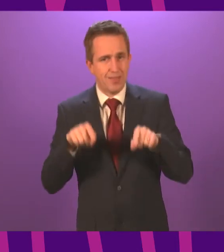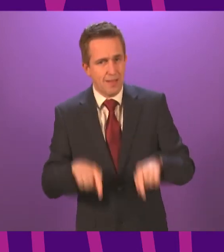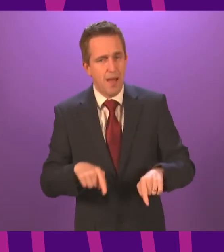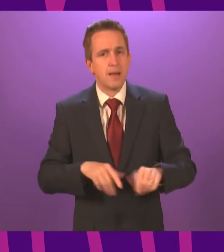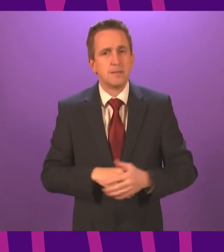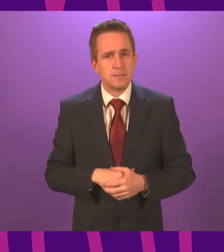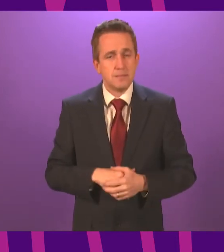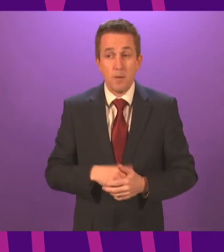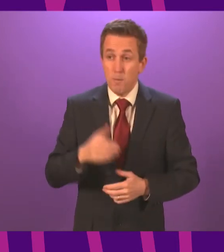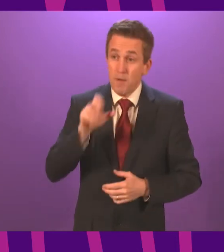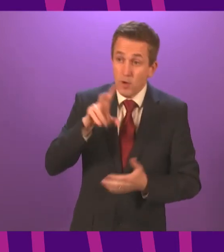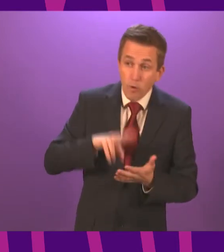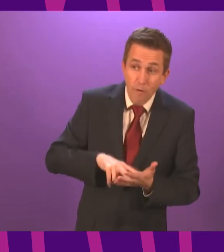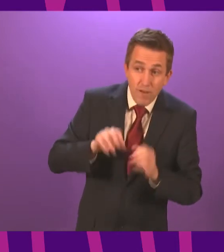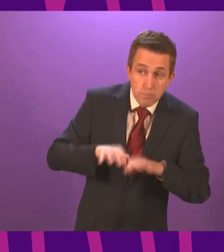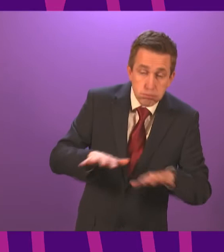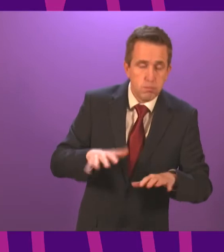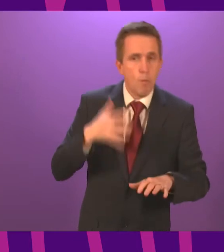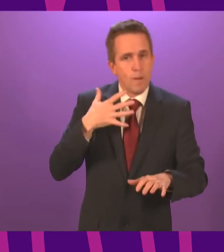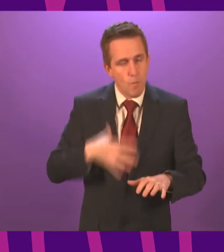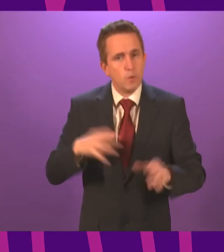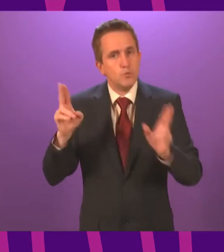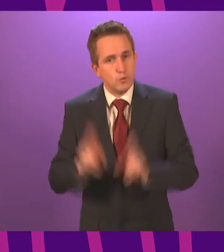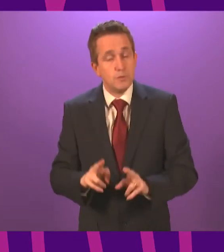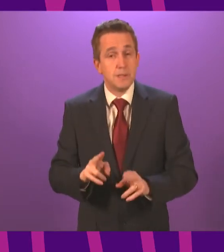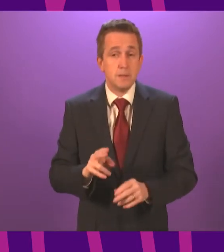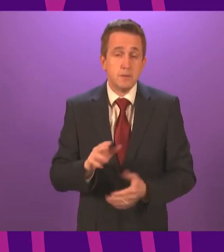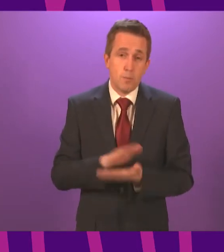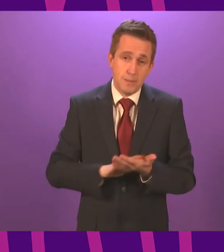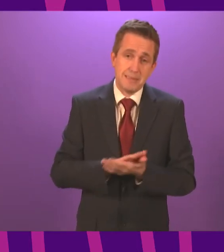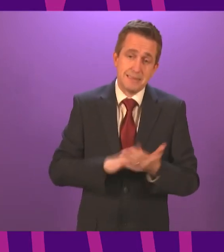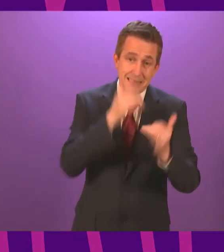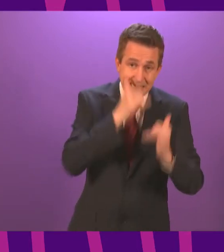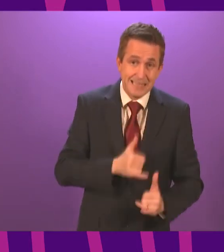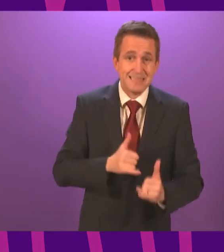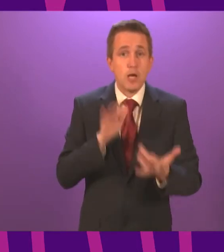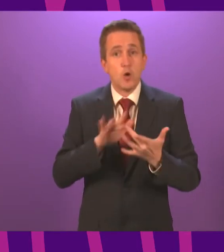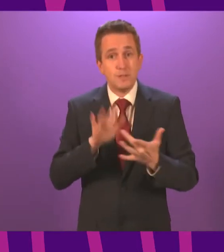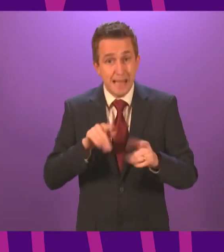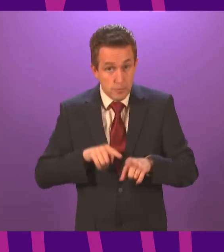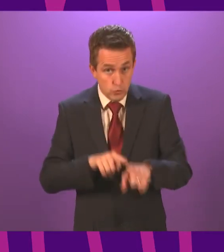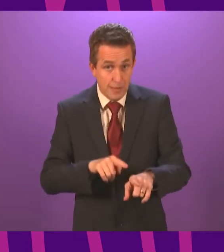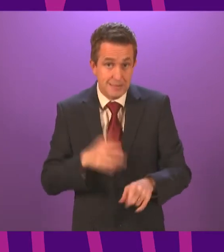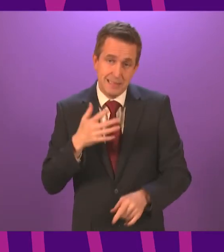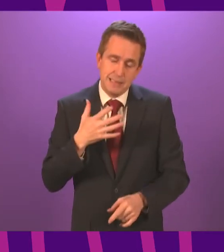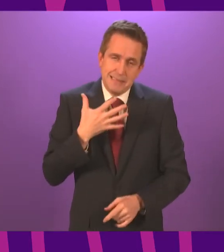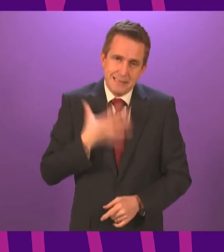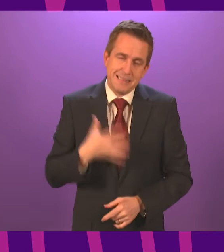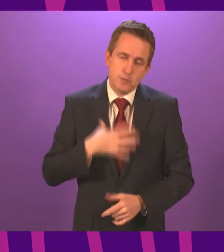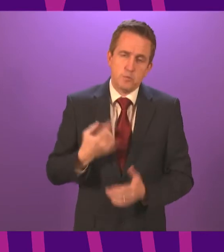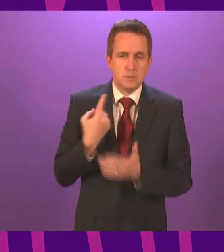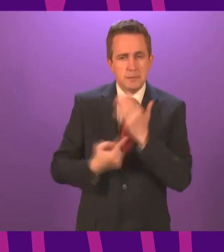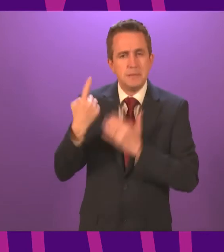prevent future infections, people tested or contact traced need to be supported to self-isolate. We have